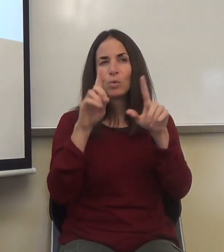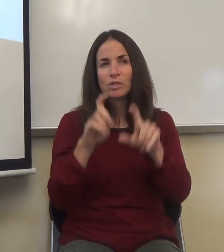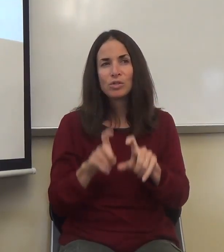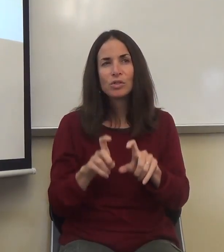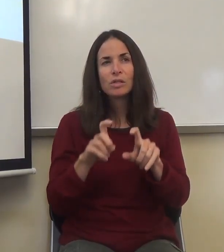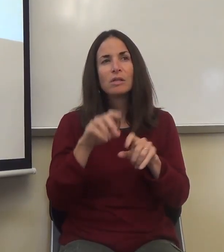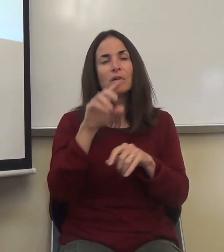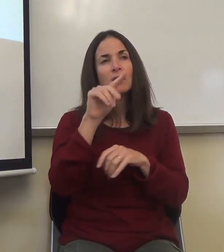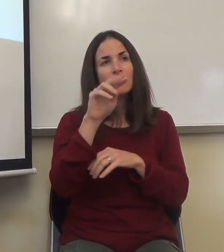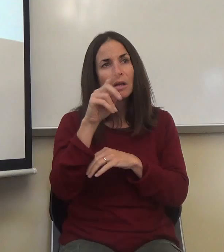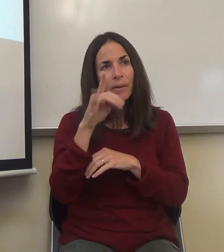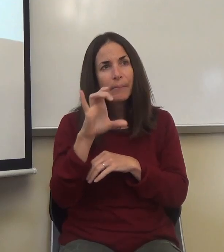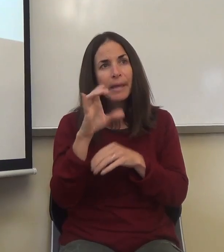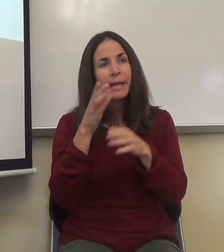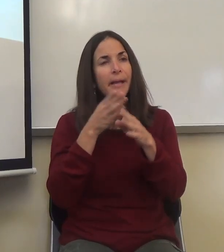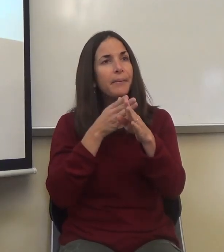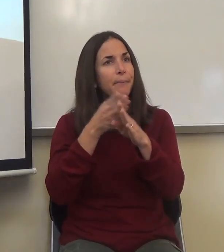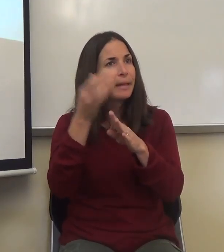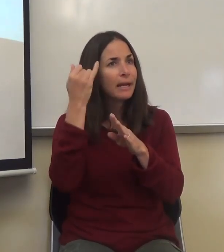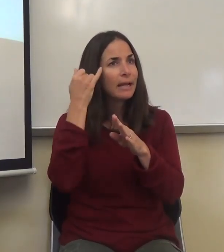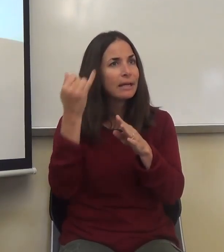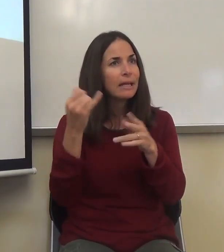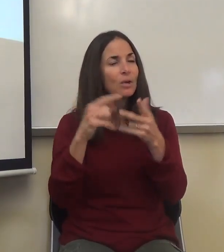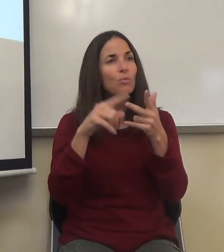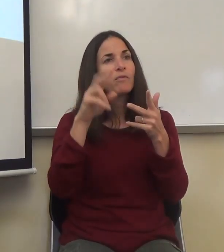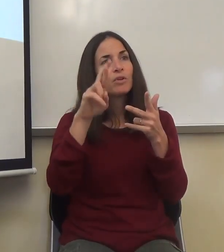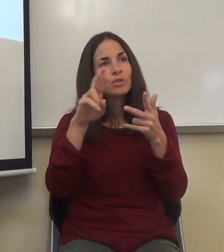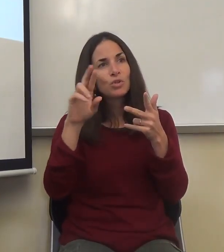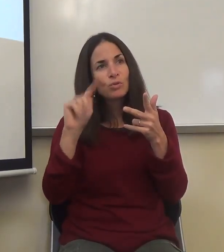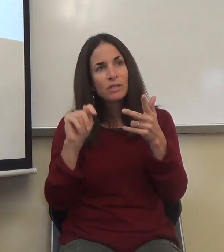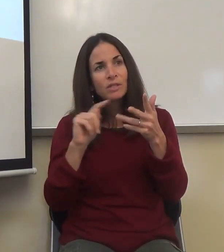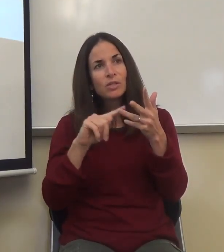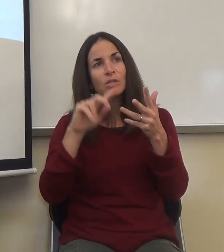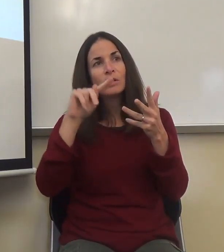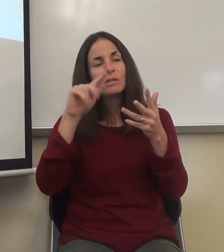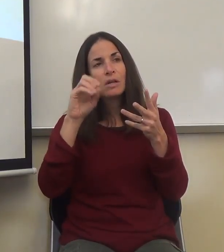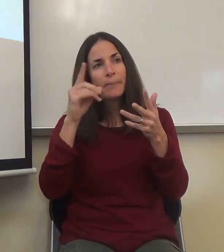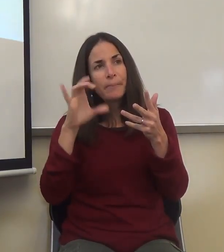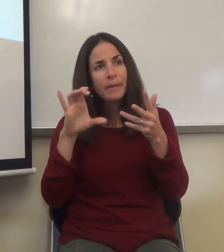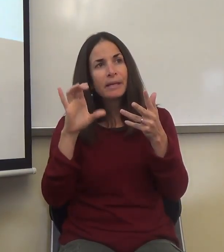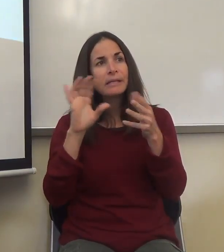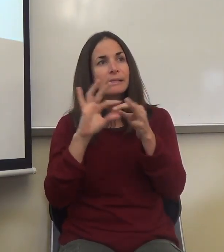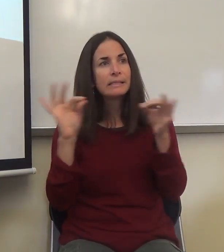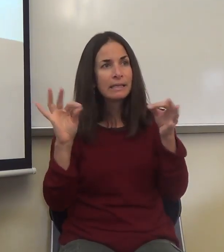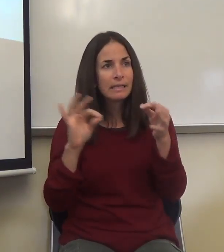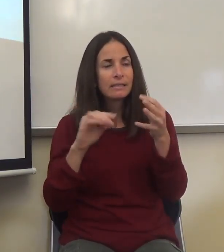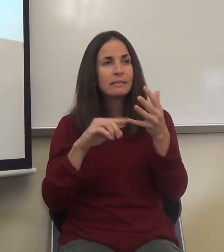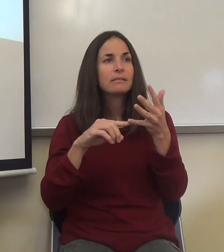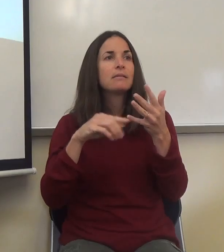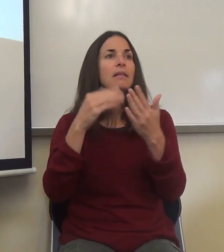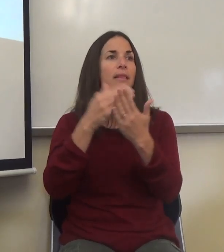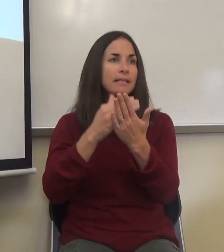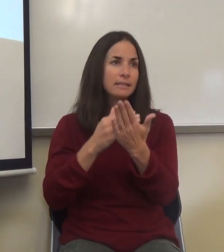contribution? What are we doing? Okay. So again, right off the bat, you have a